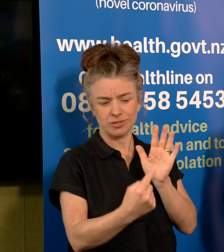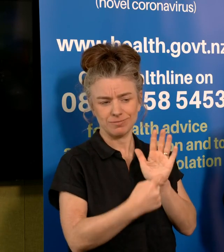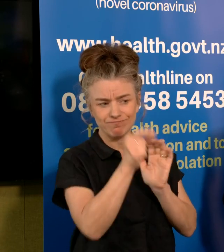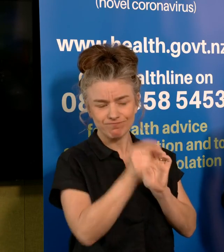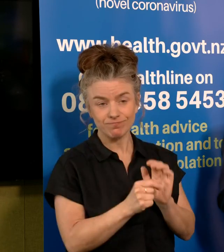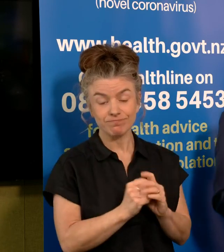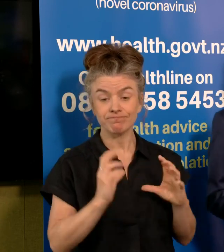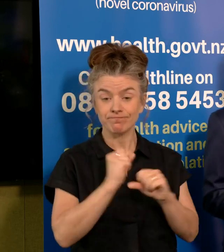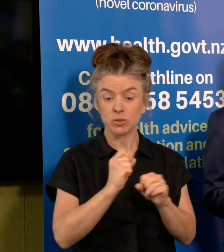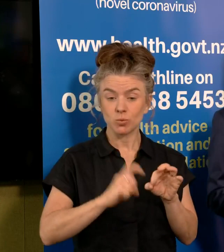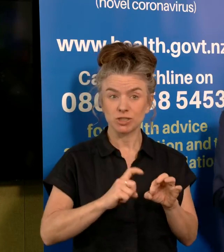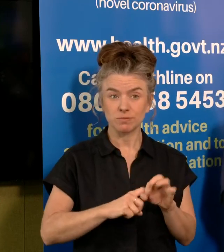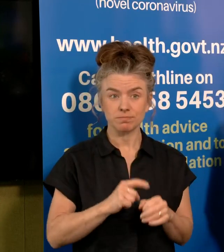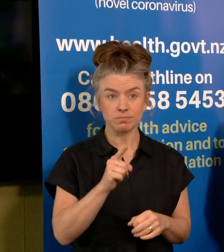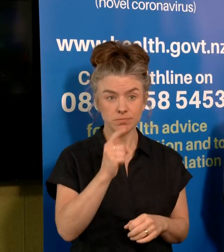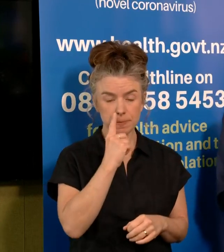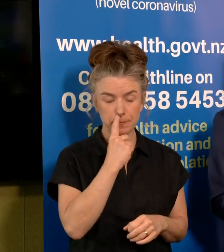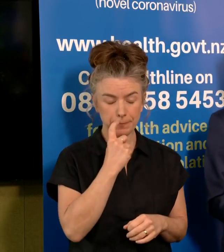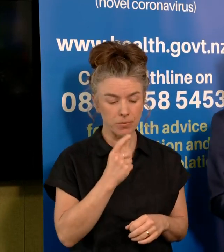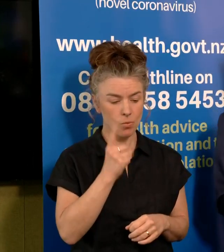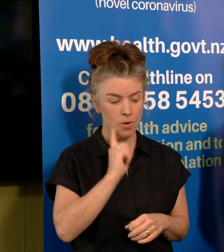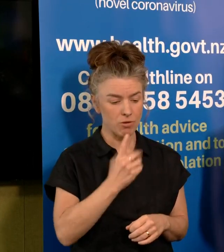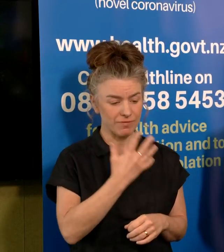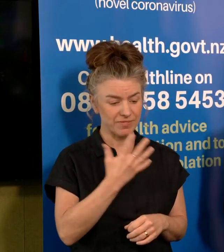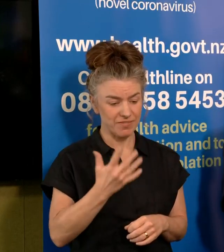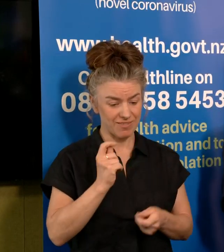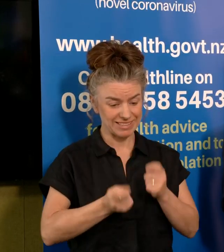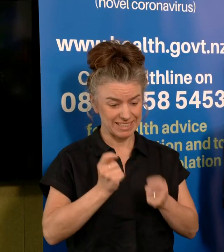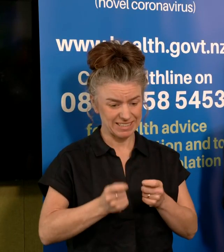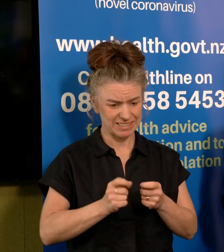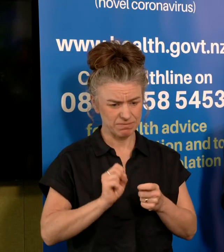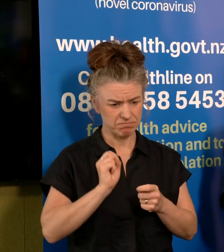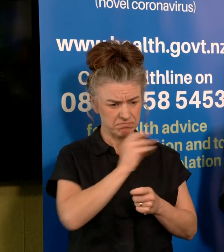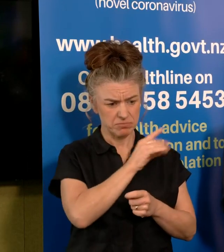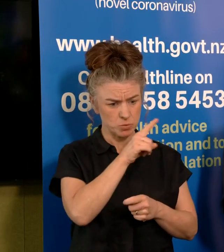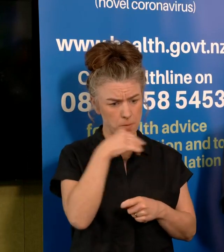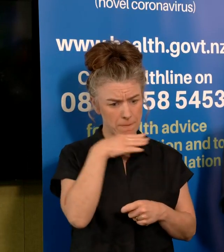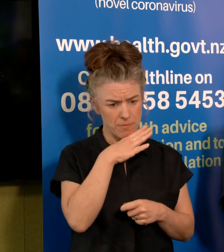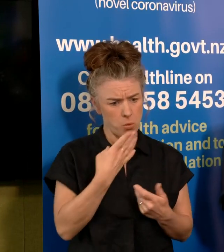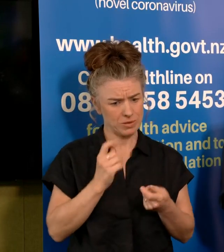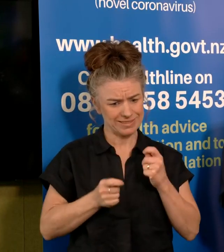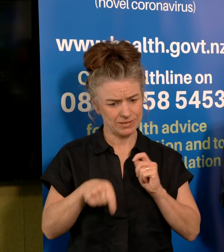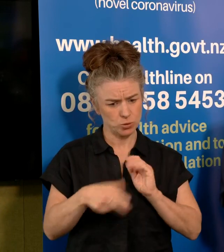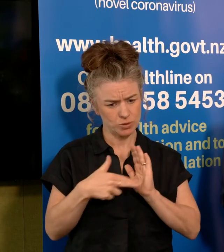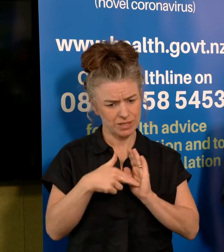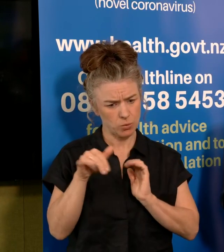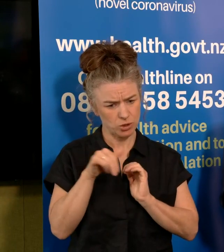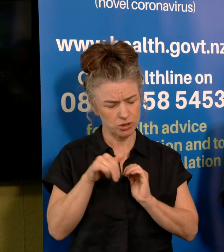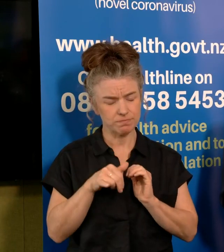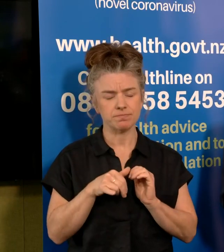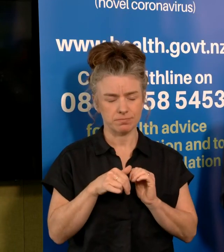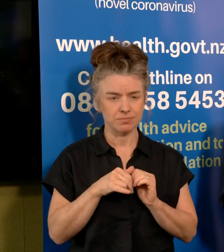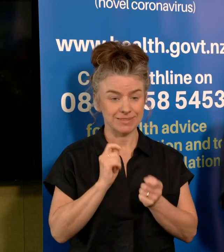and open for questions. Those tests, 155, have they all been sent to Melbourne or are they being tested here in New Zealand? We've been doing